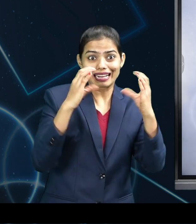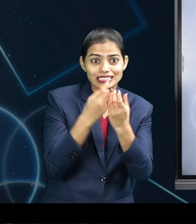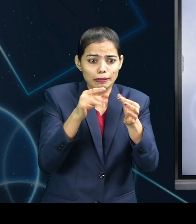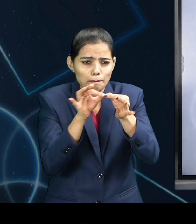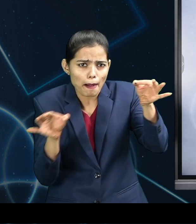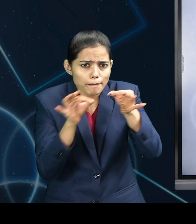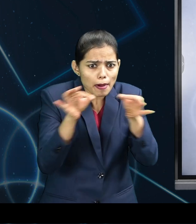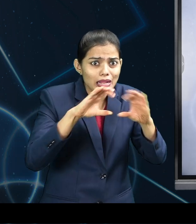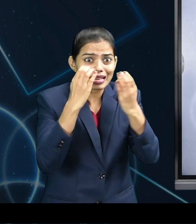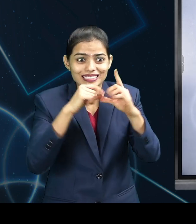class size,